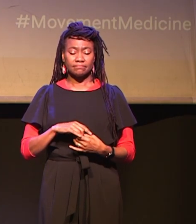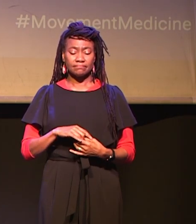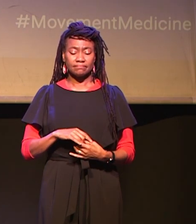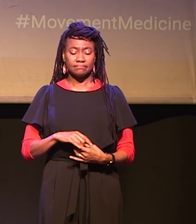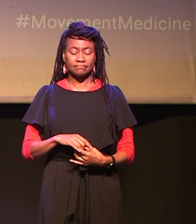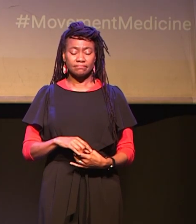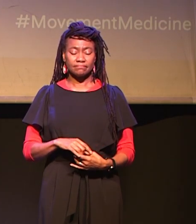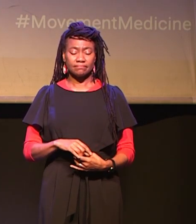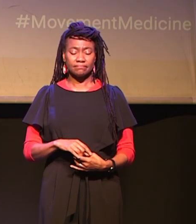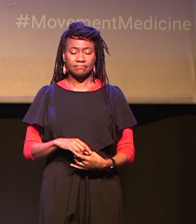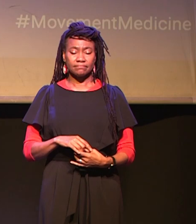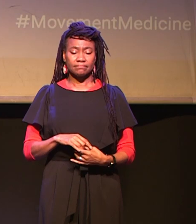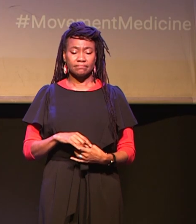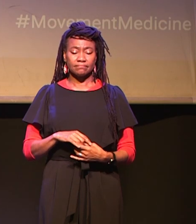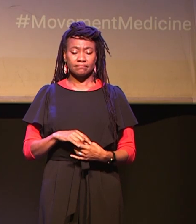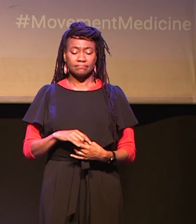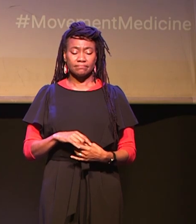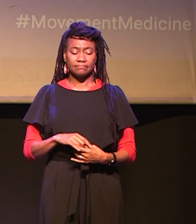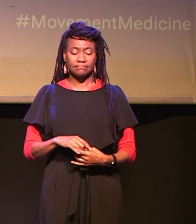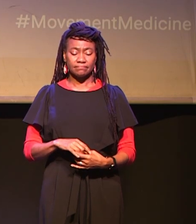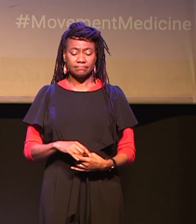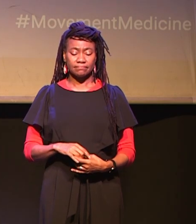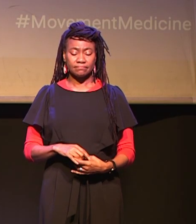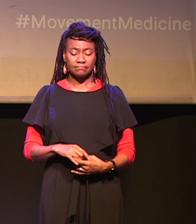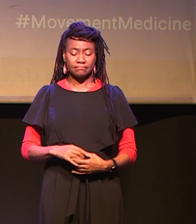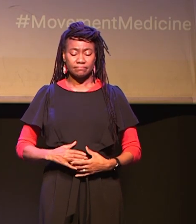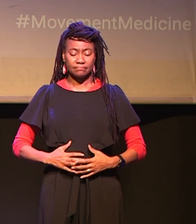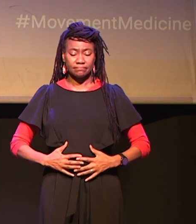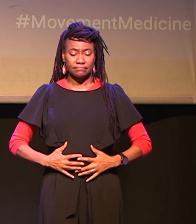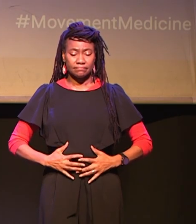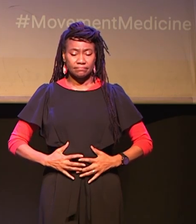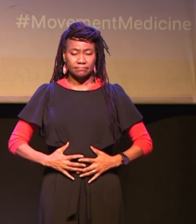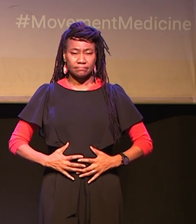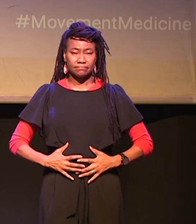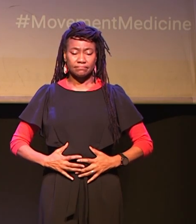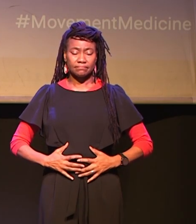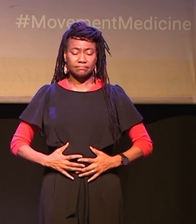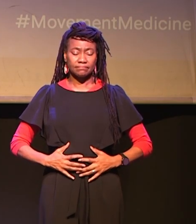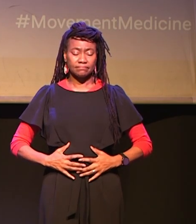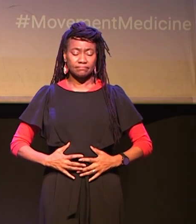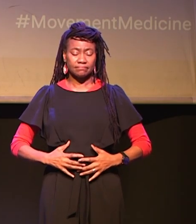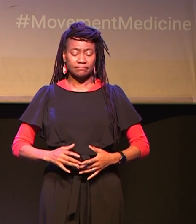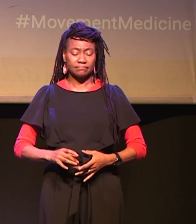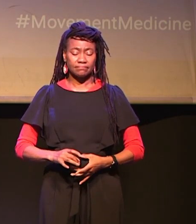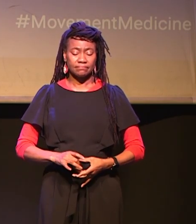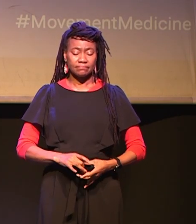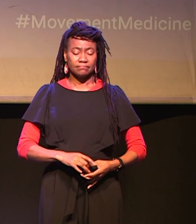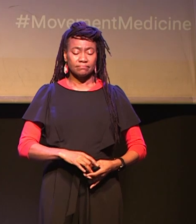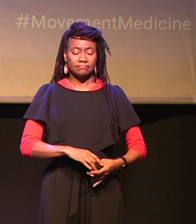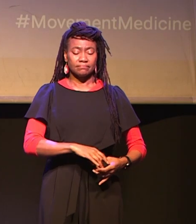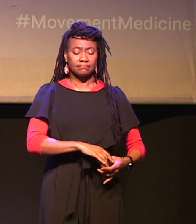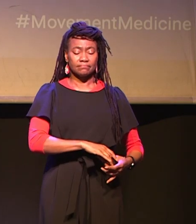pelvic bowl, this region down here, but it's really a 360 field almost,